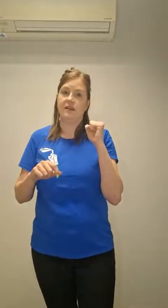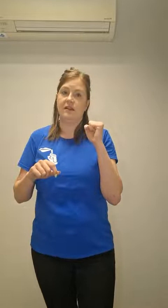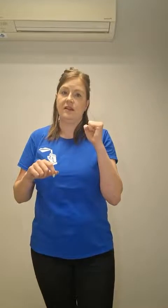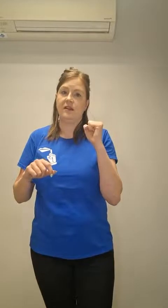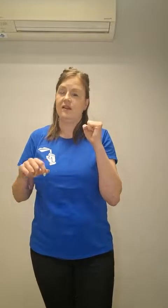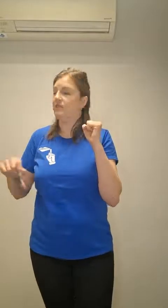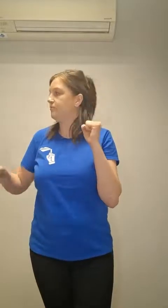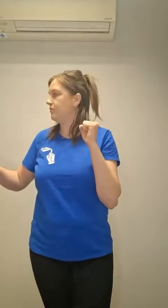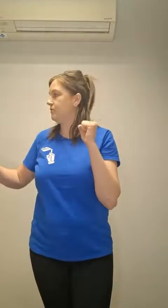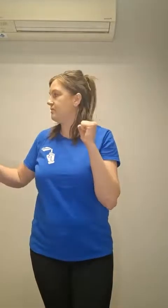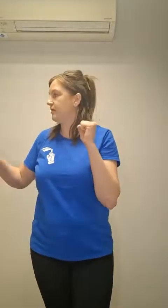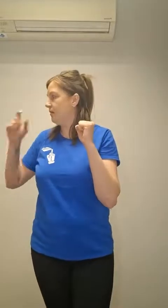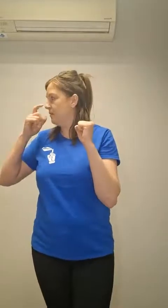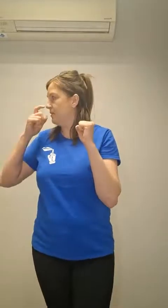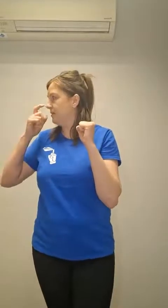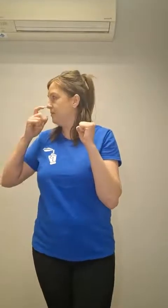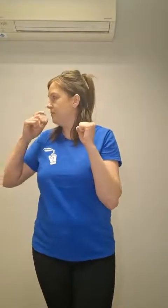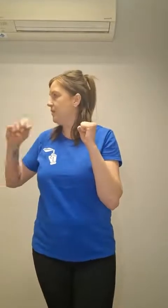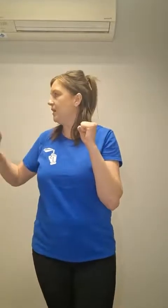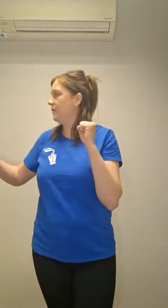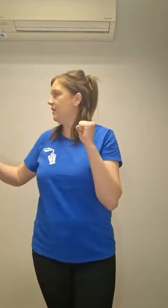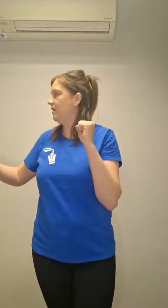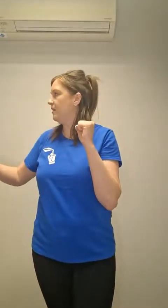I think I've frozen a little bit, so bear with.